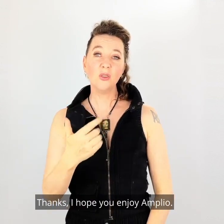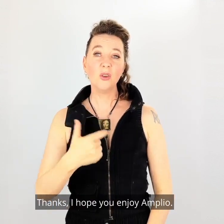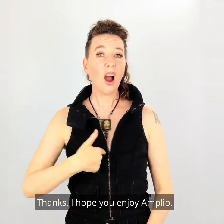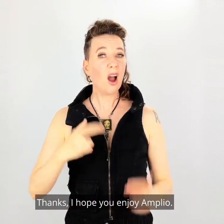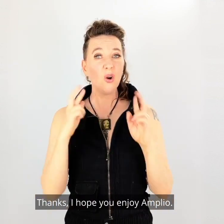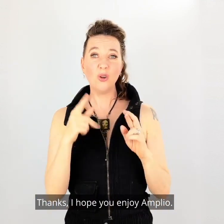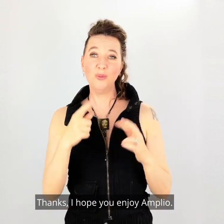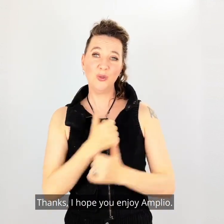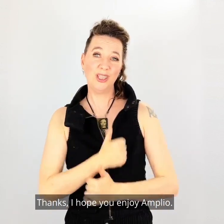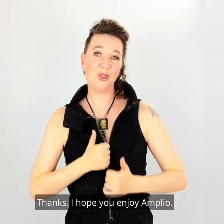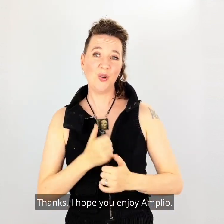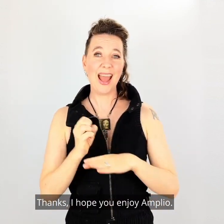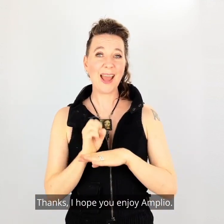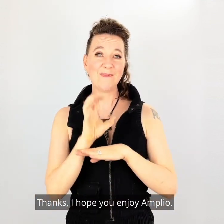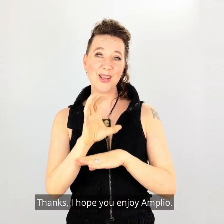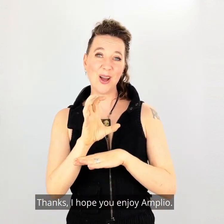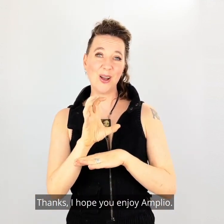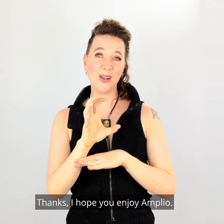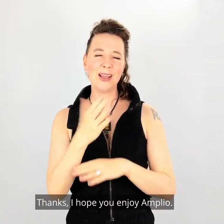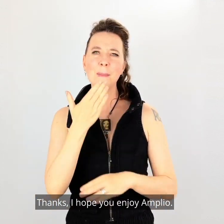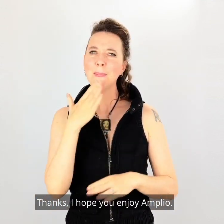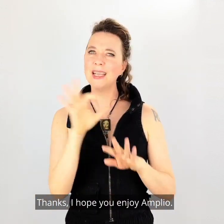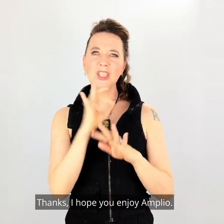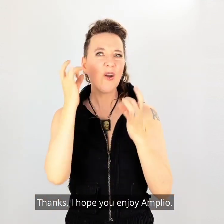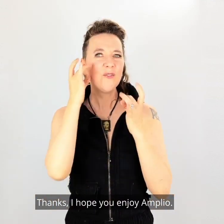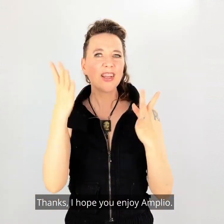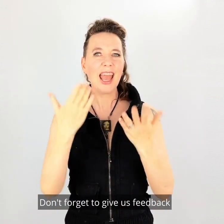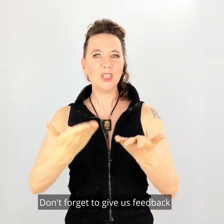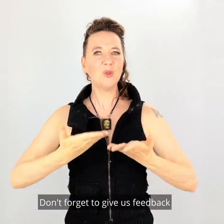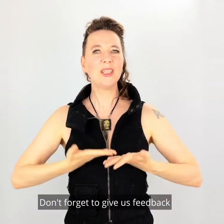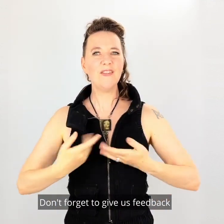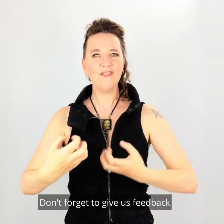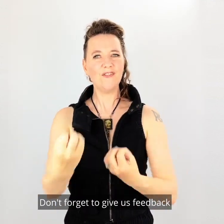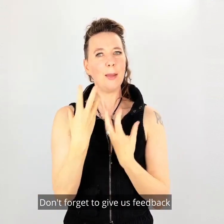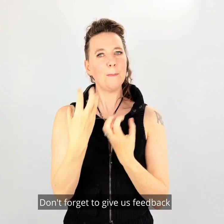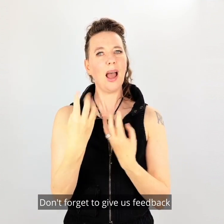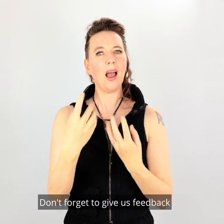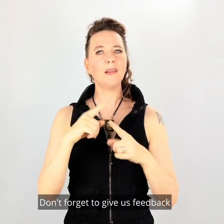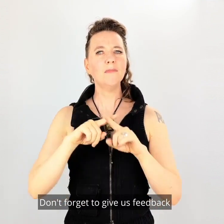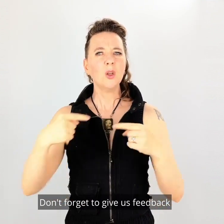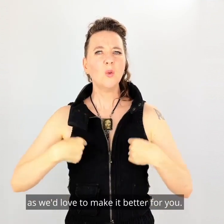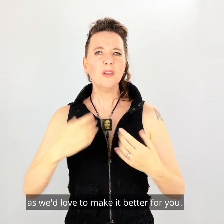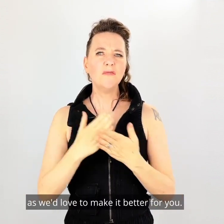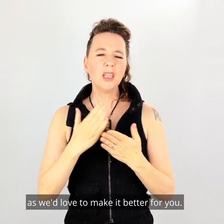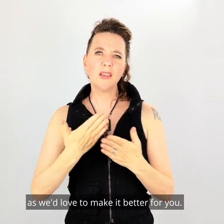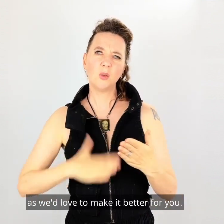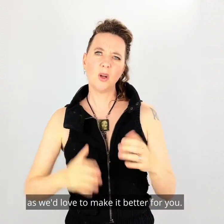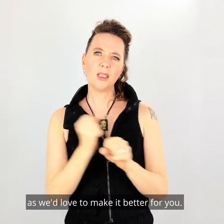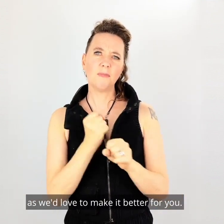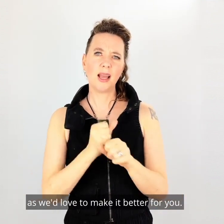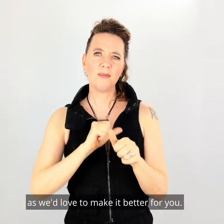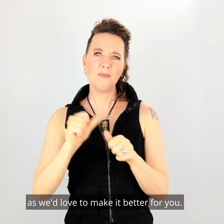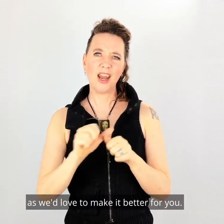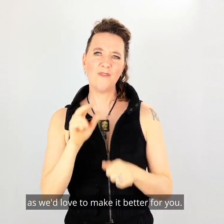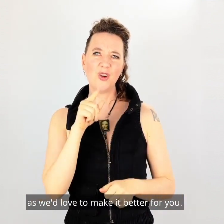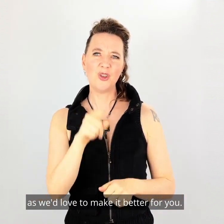Thanks. I hope you enjoy Amplio. Don't forget to give us feedback, as we'd love to make it better for you.